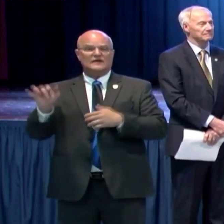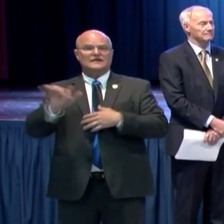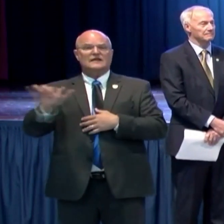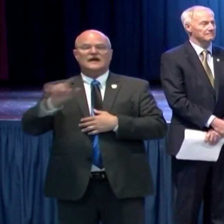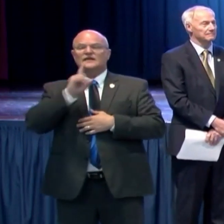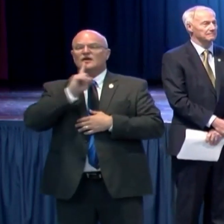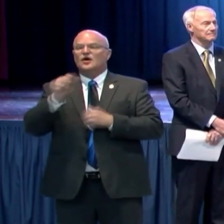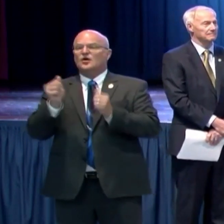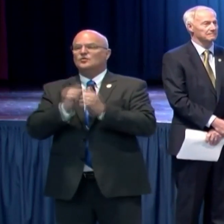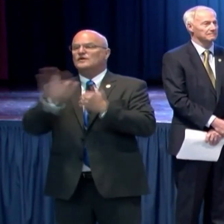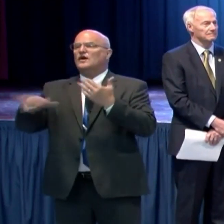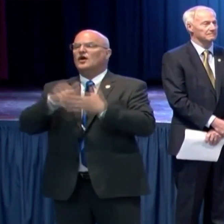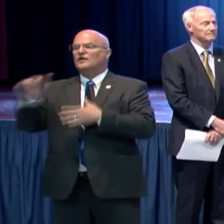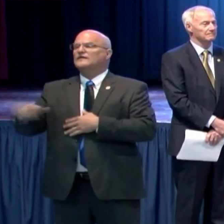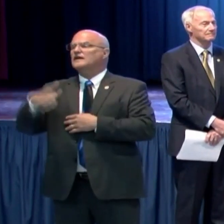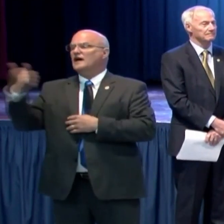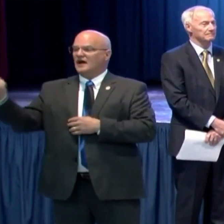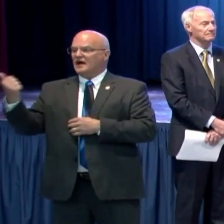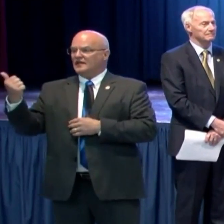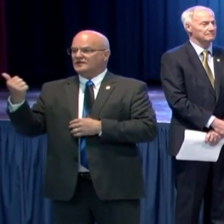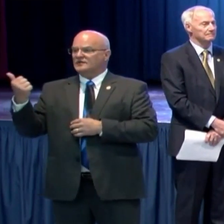they are with all the other